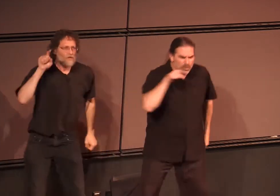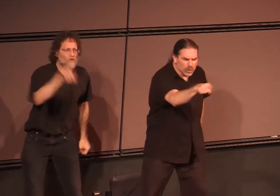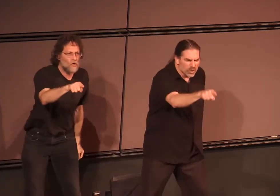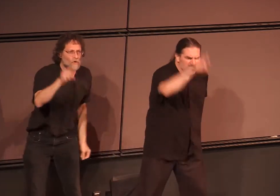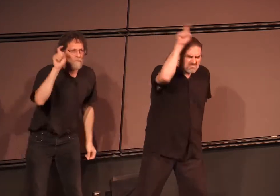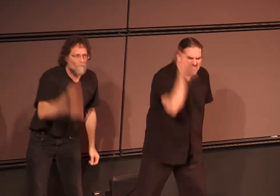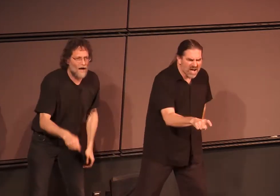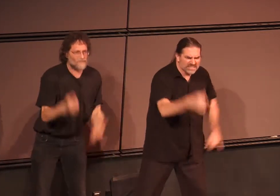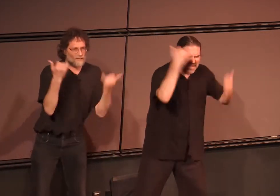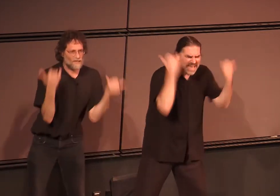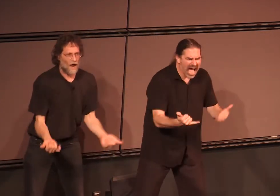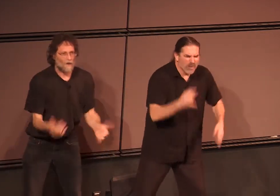You must.